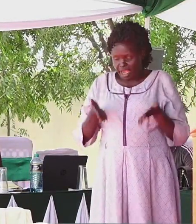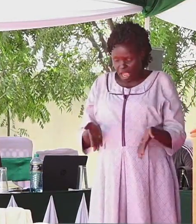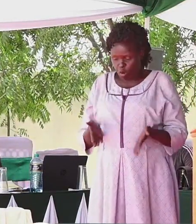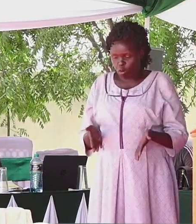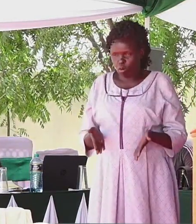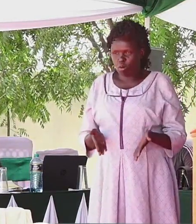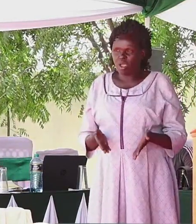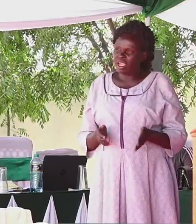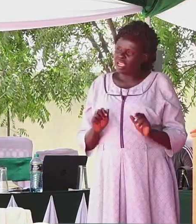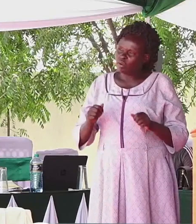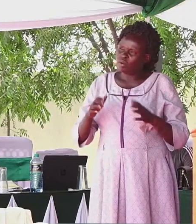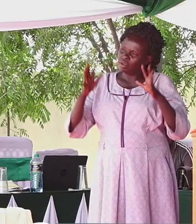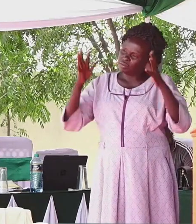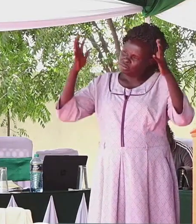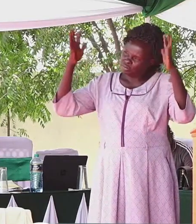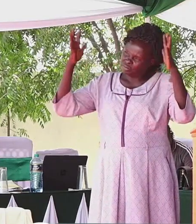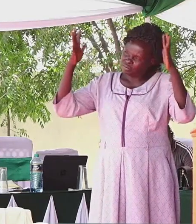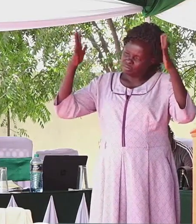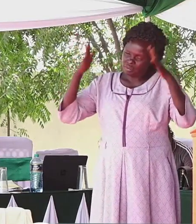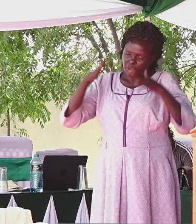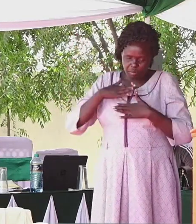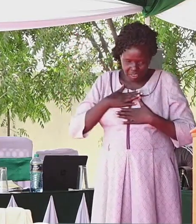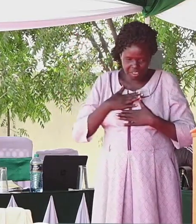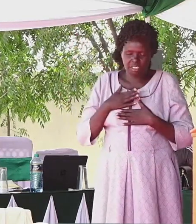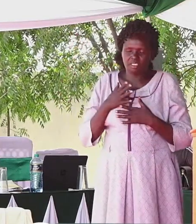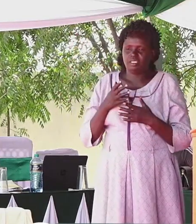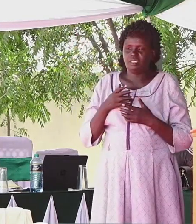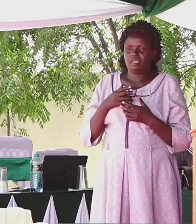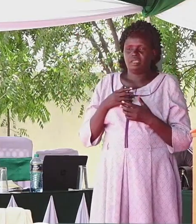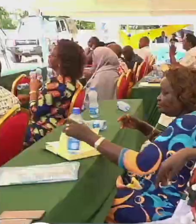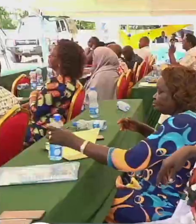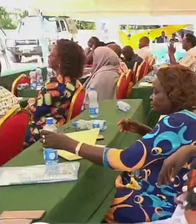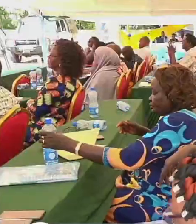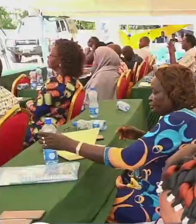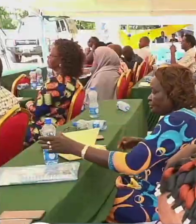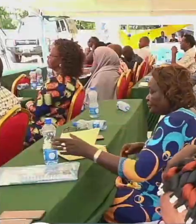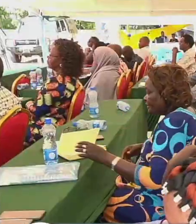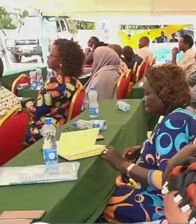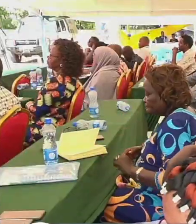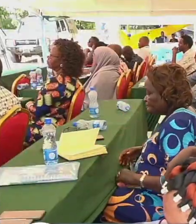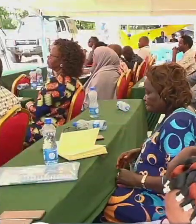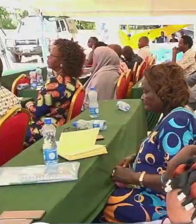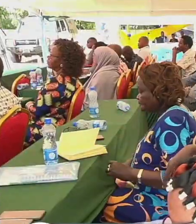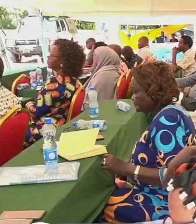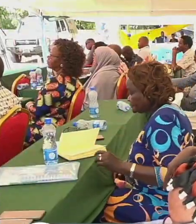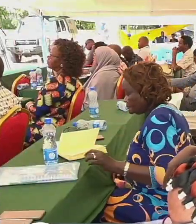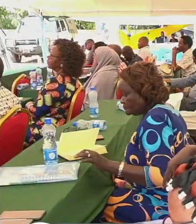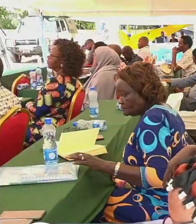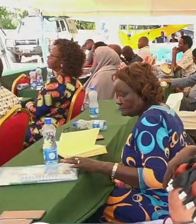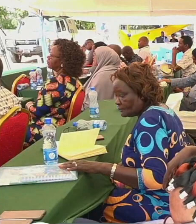we appreciate the Deputy Governor and the First Ladies? Thank you so much.